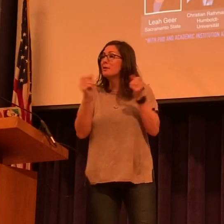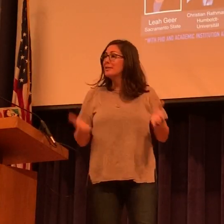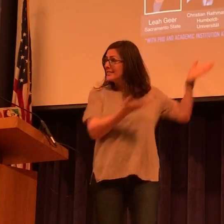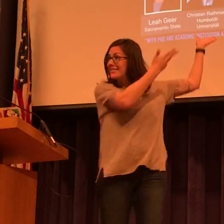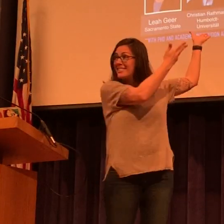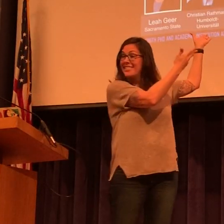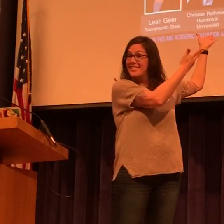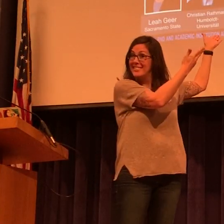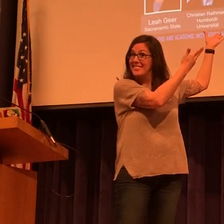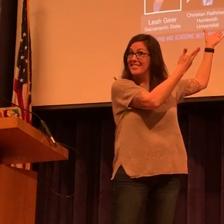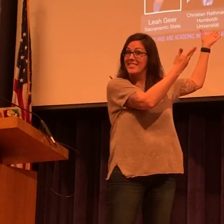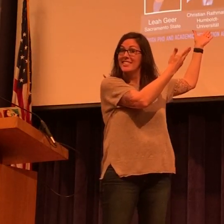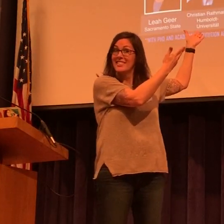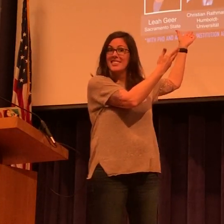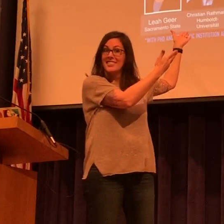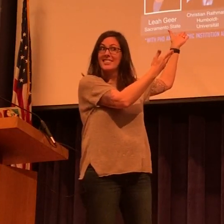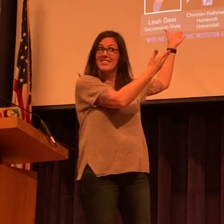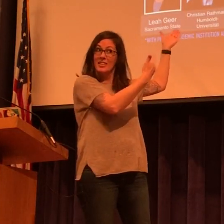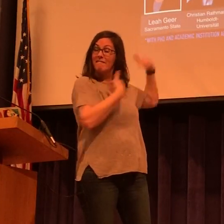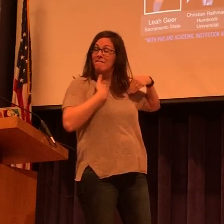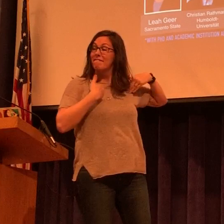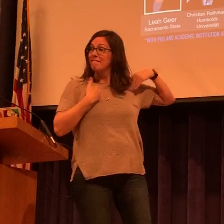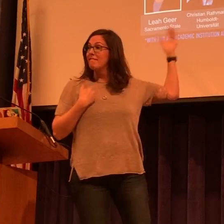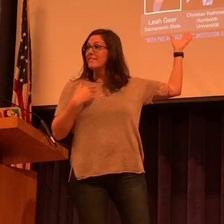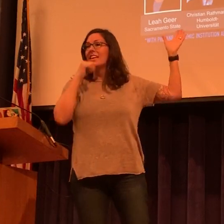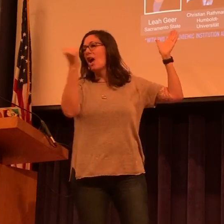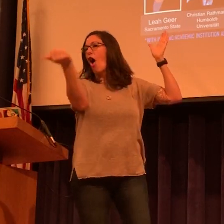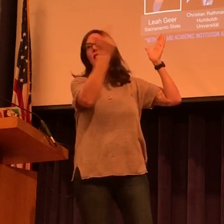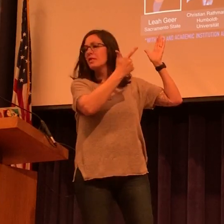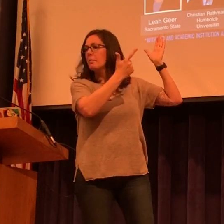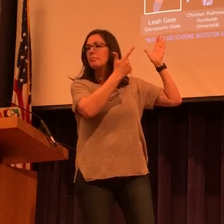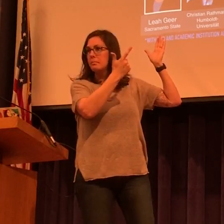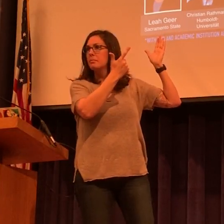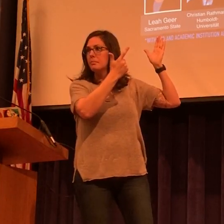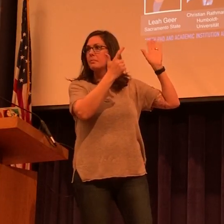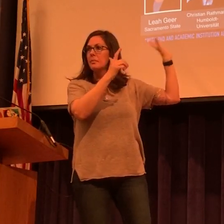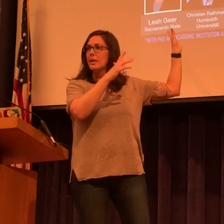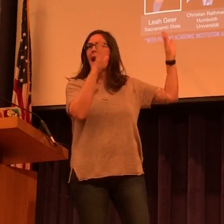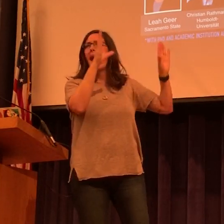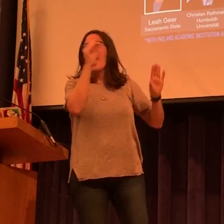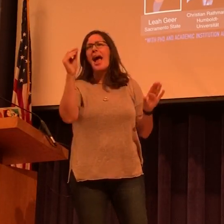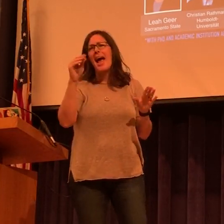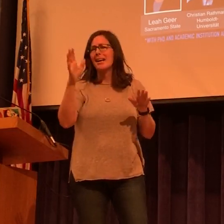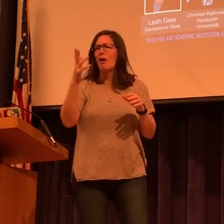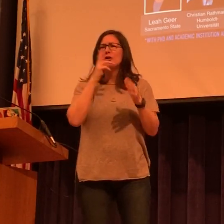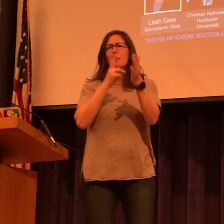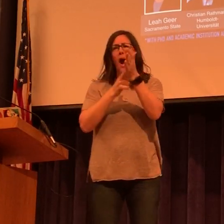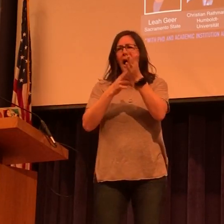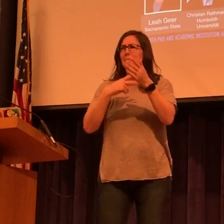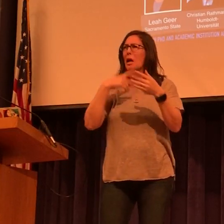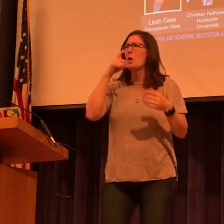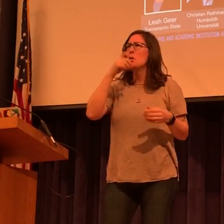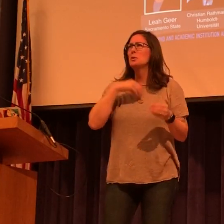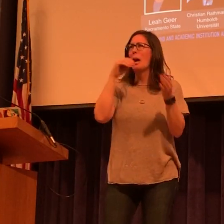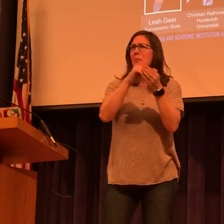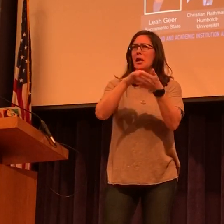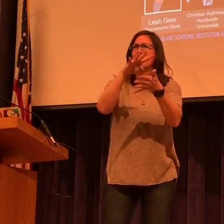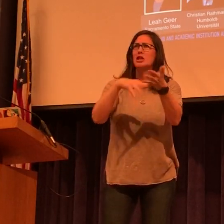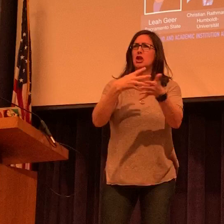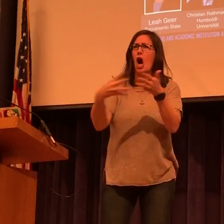Yet, we do exist. There are other deaf linguists. A couple of them are pictured here. This is not all of them. And to be honest, when